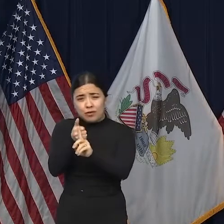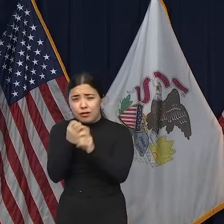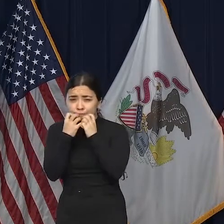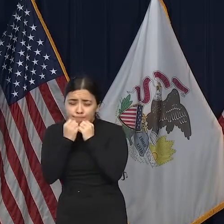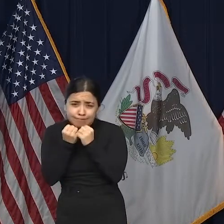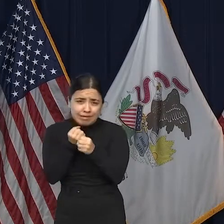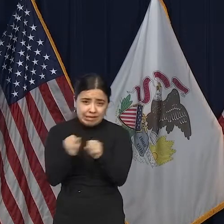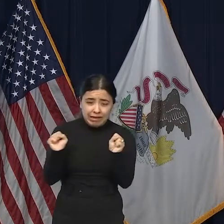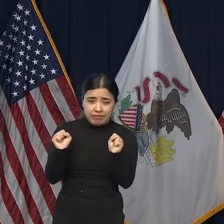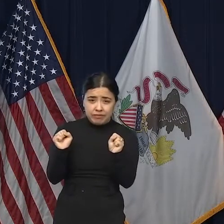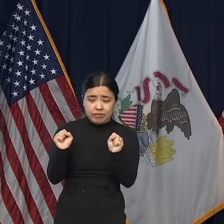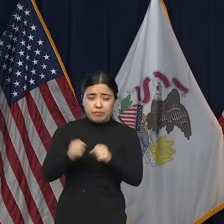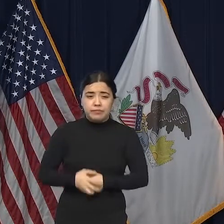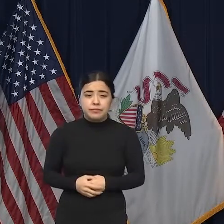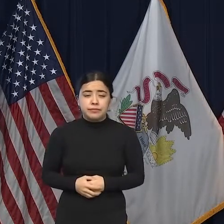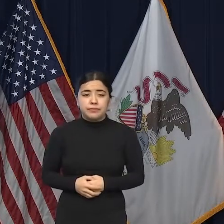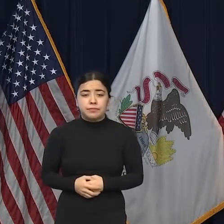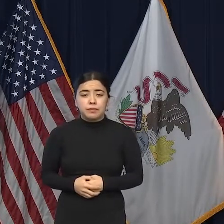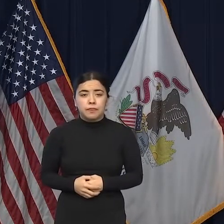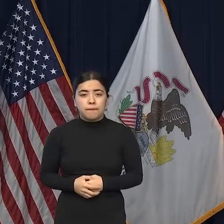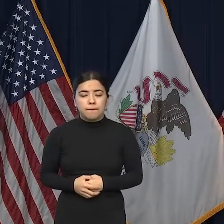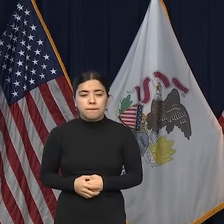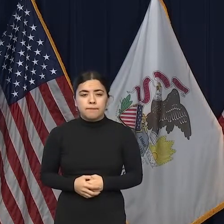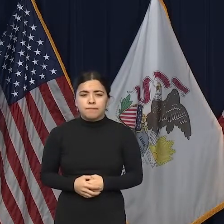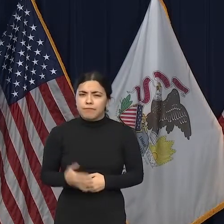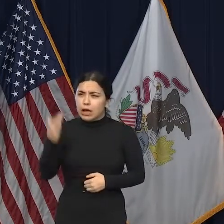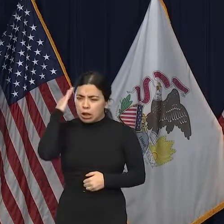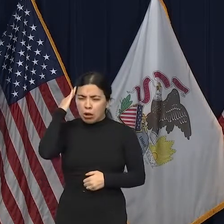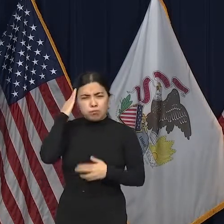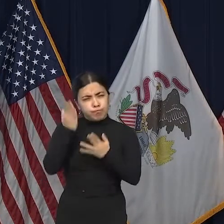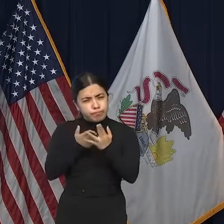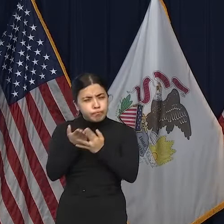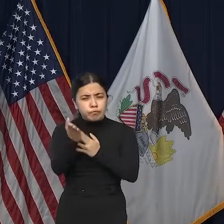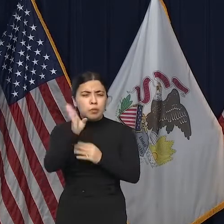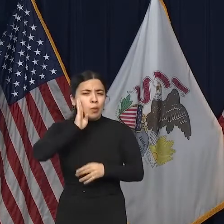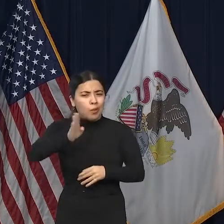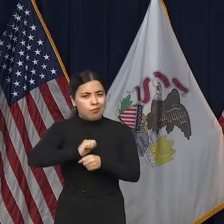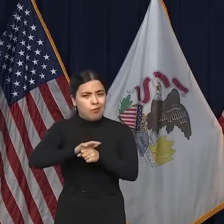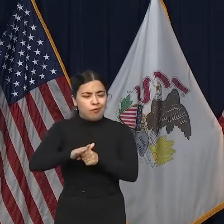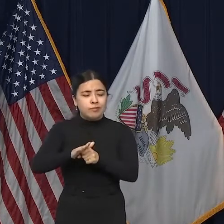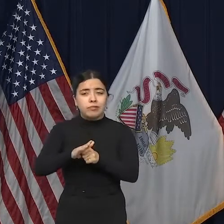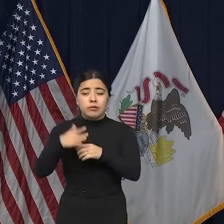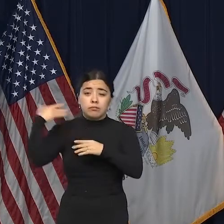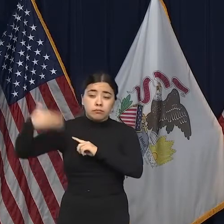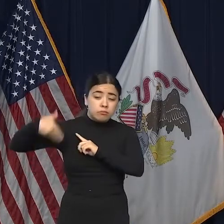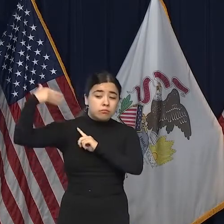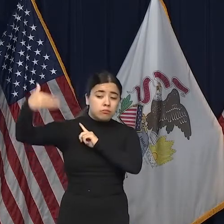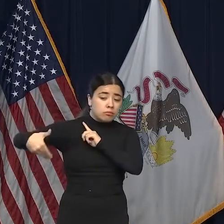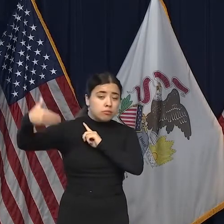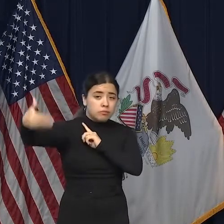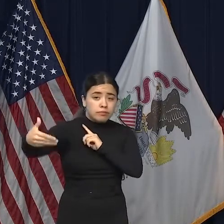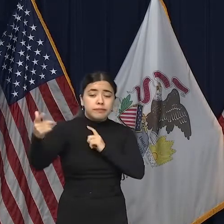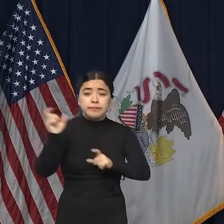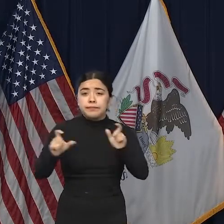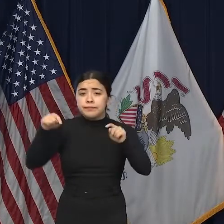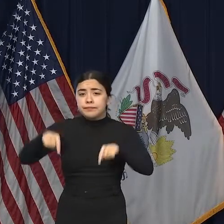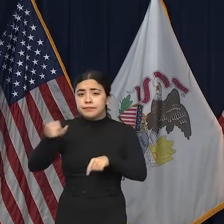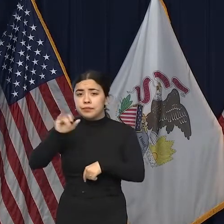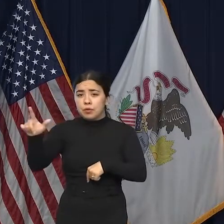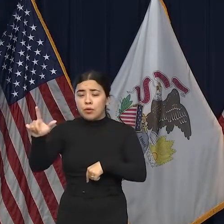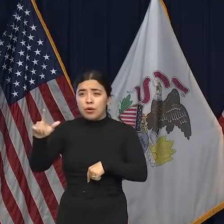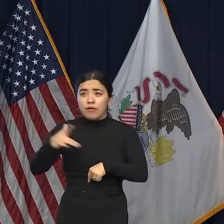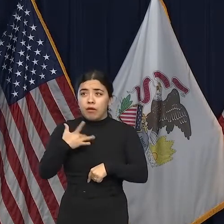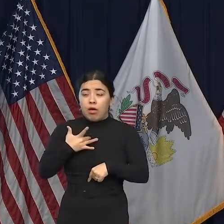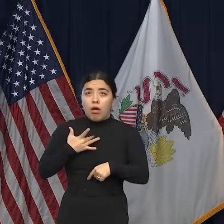safe. I know that we can find a way through this. Time and again, even when the people of Illinois are set back on our